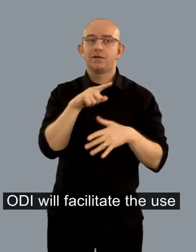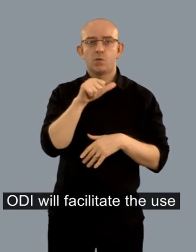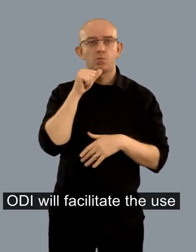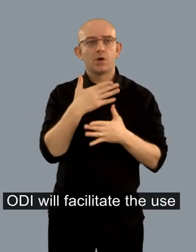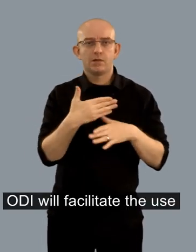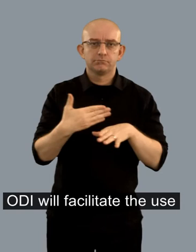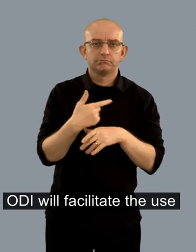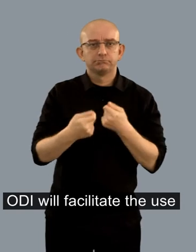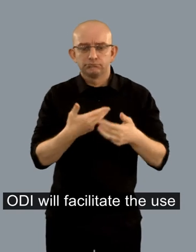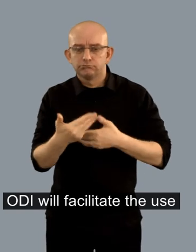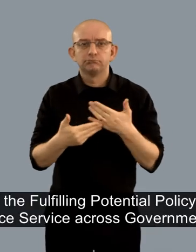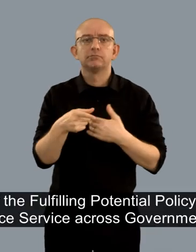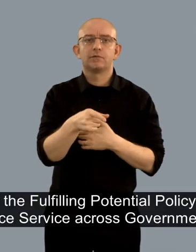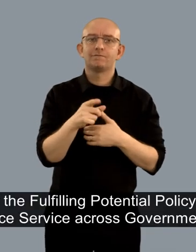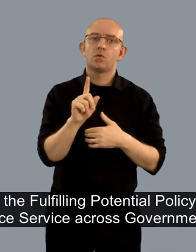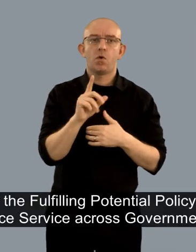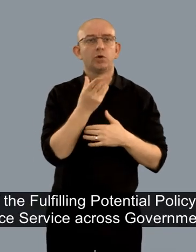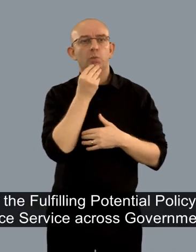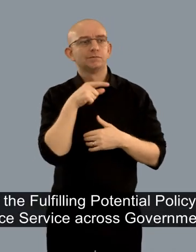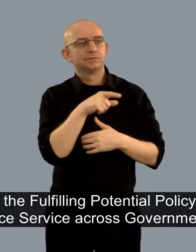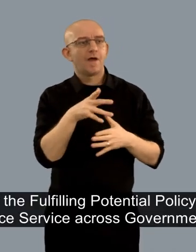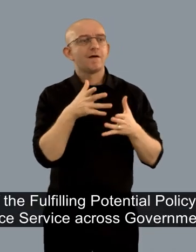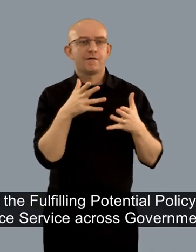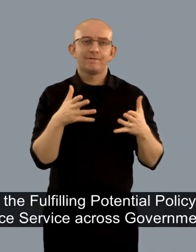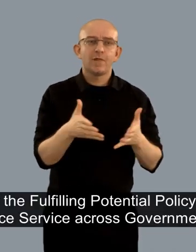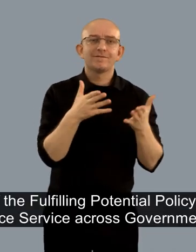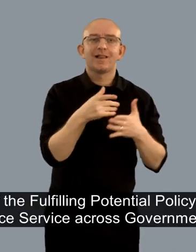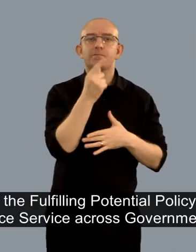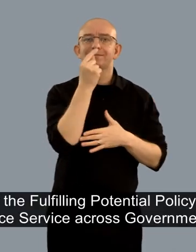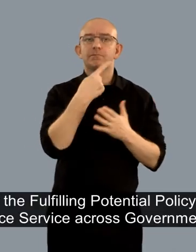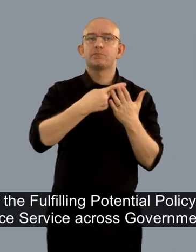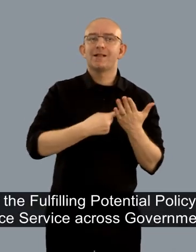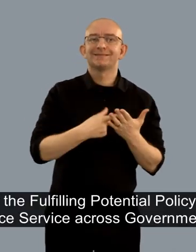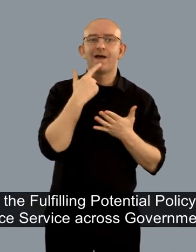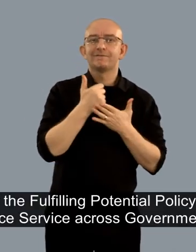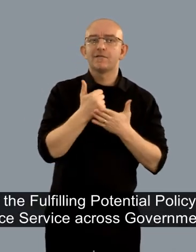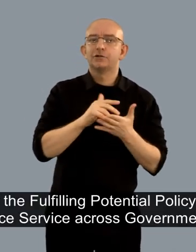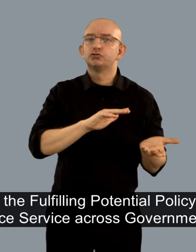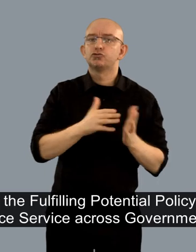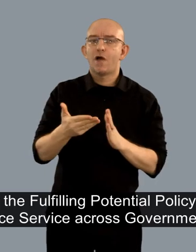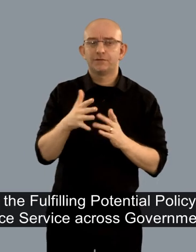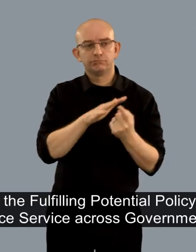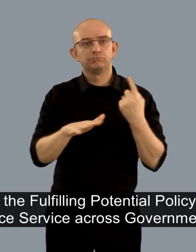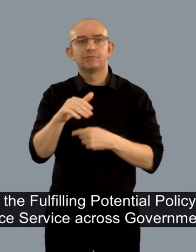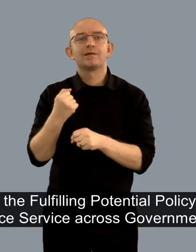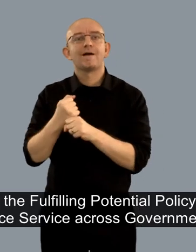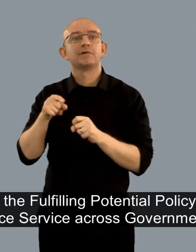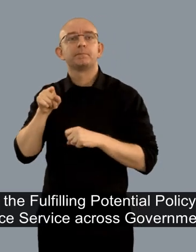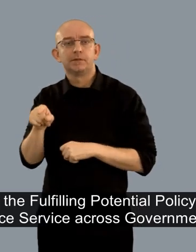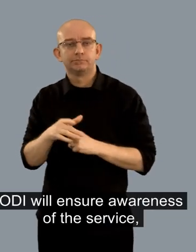ODI will facilitate the use of the Fulfilling Potential Policy Advice Service across government. ODI